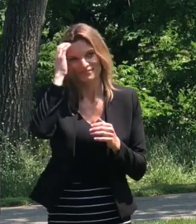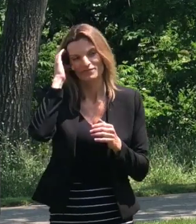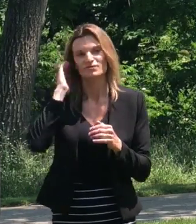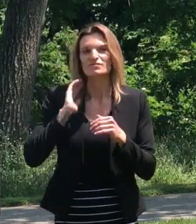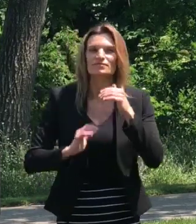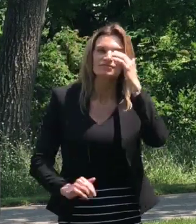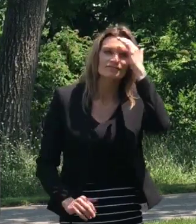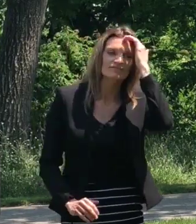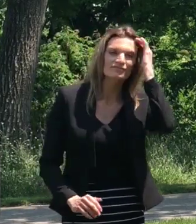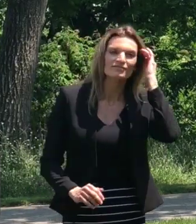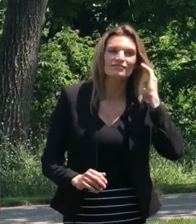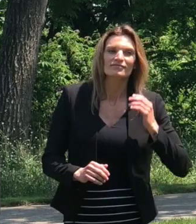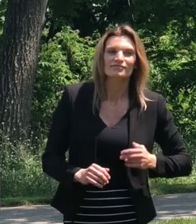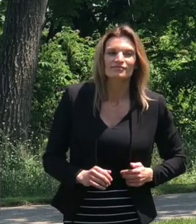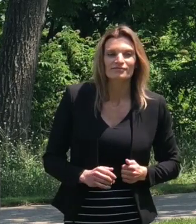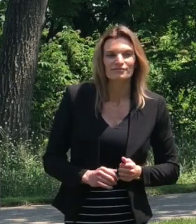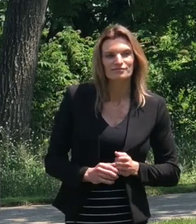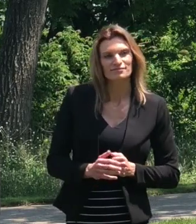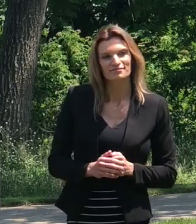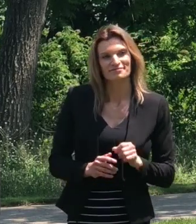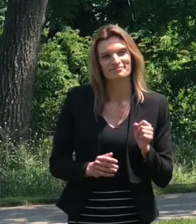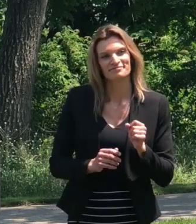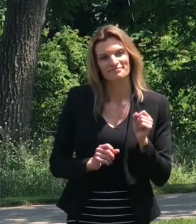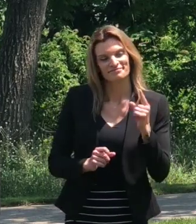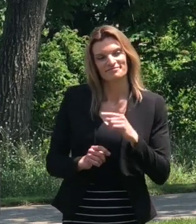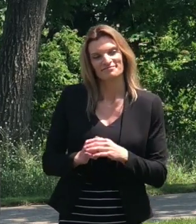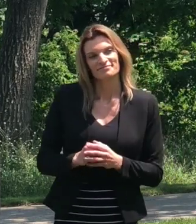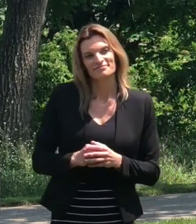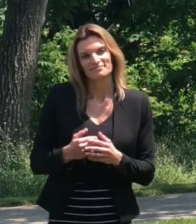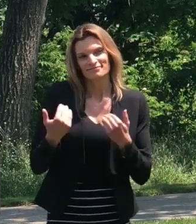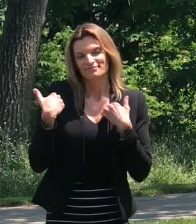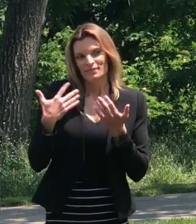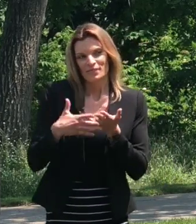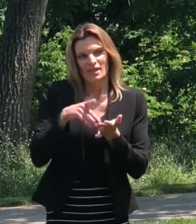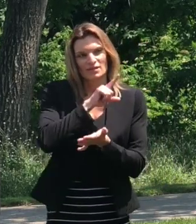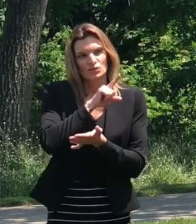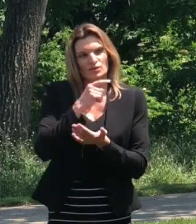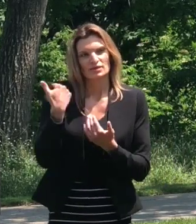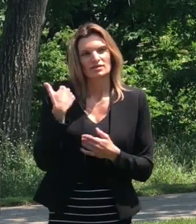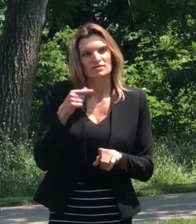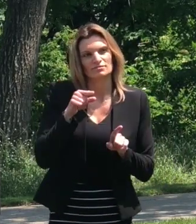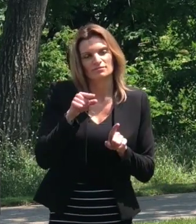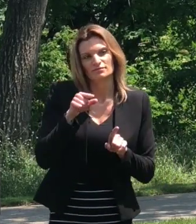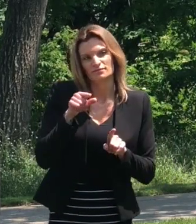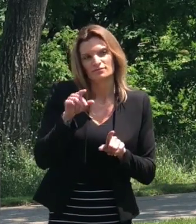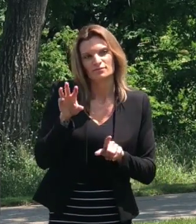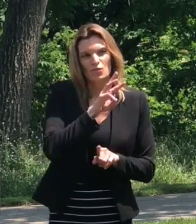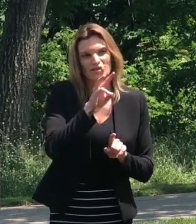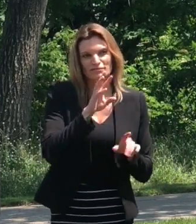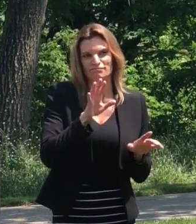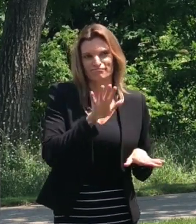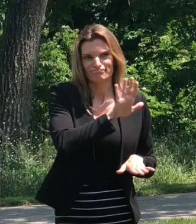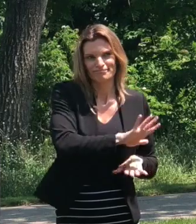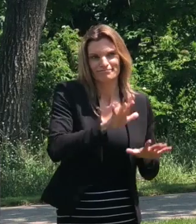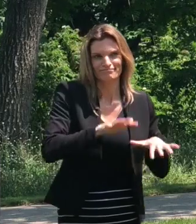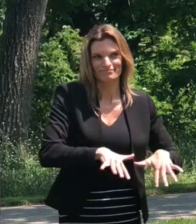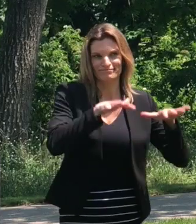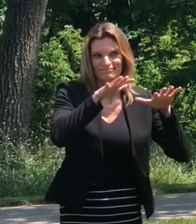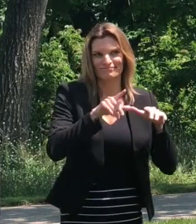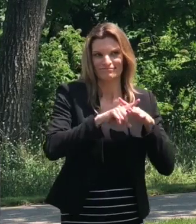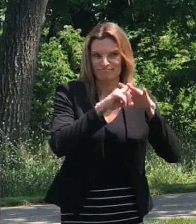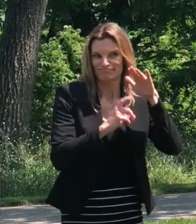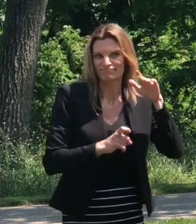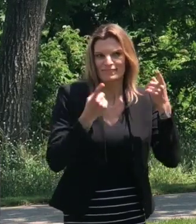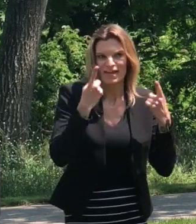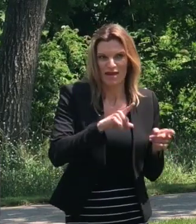Governor Whitmer, unfortunately, in the past week here in West Michigan, we've already had 2 fatal drownings. Not a positive subject